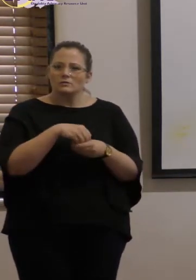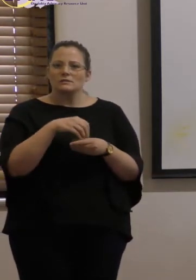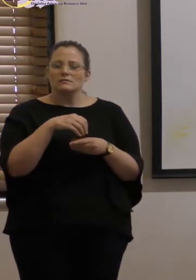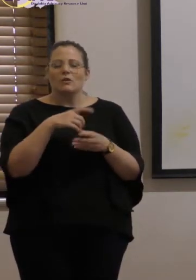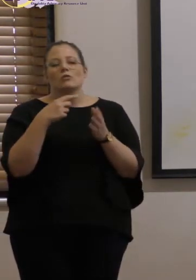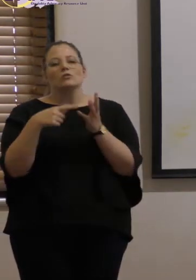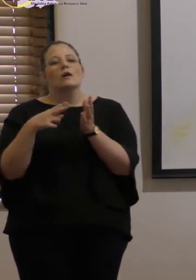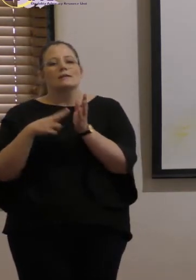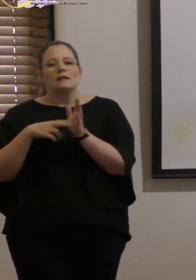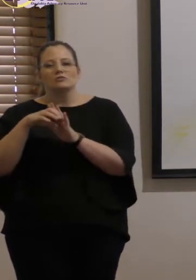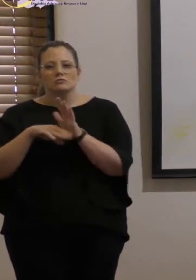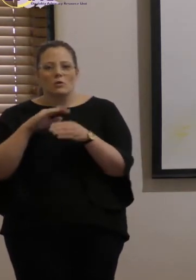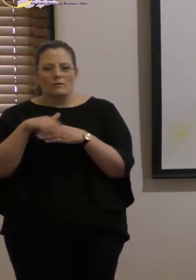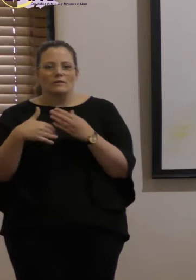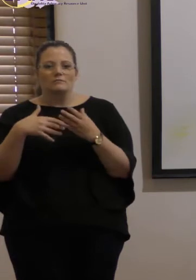UN.